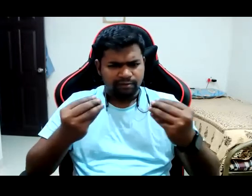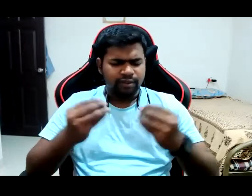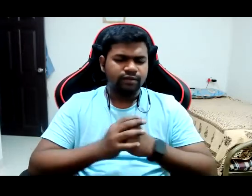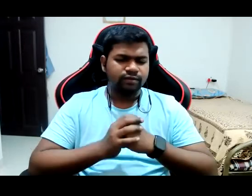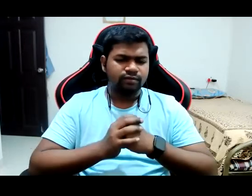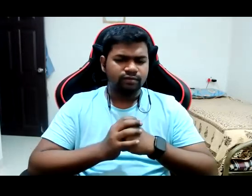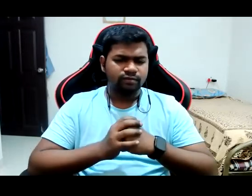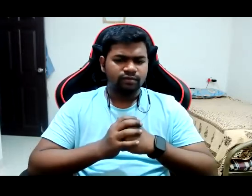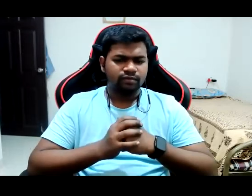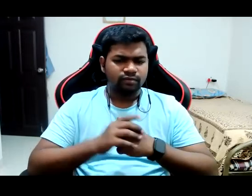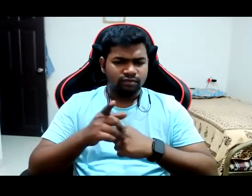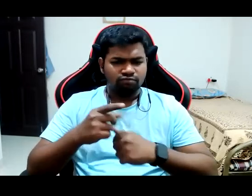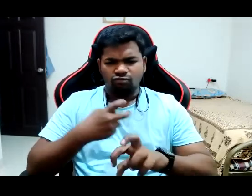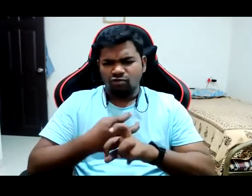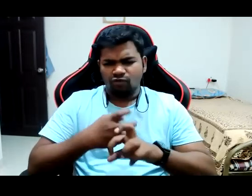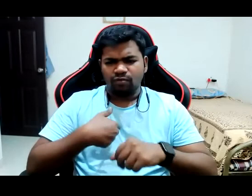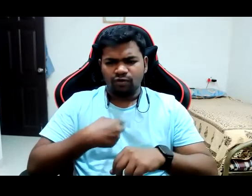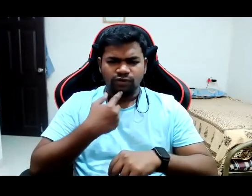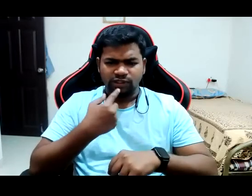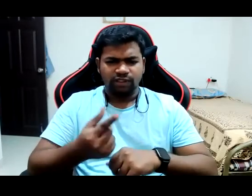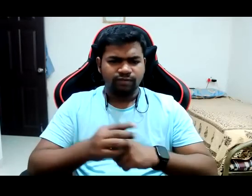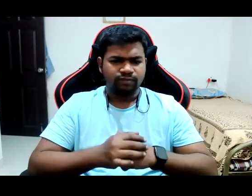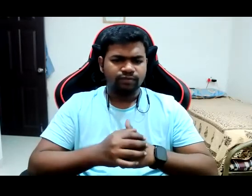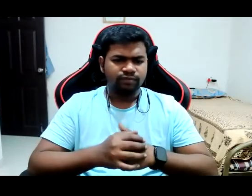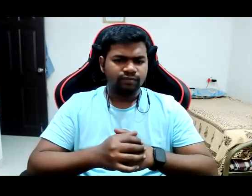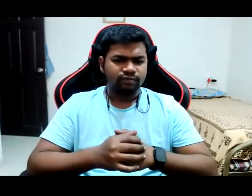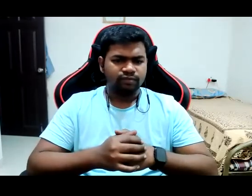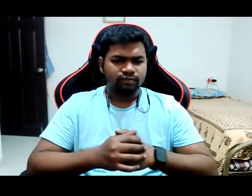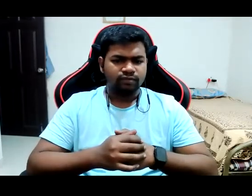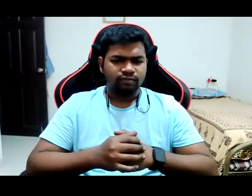course, it's hard for me to say. So yes, you do take a risk.